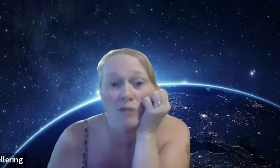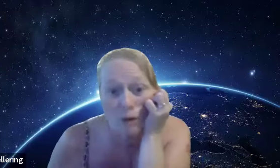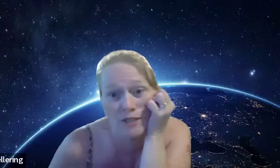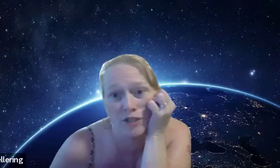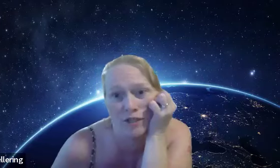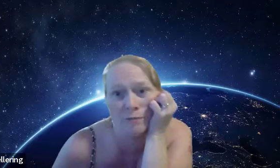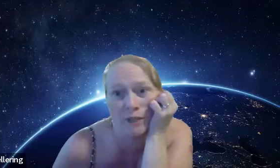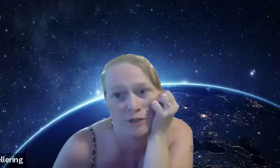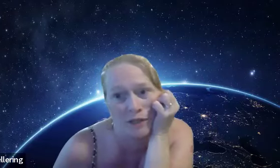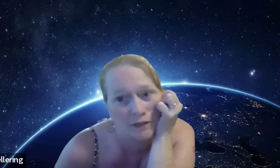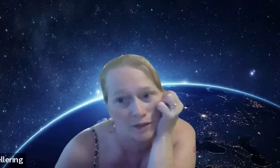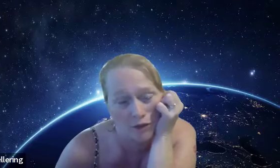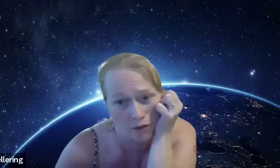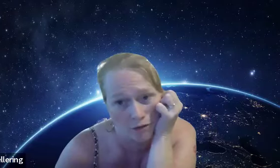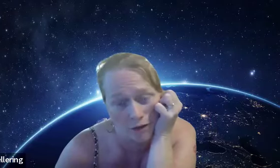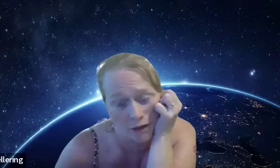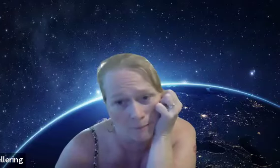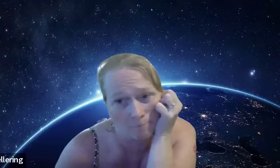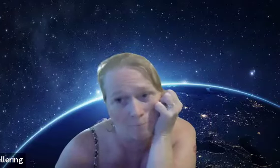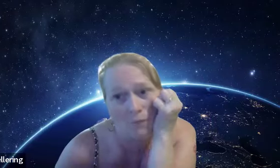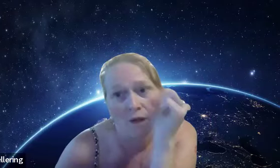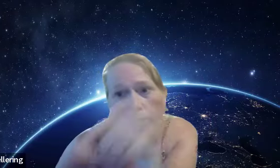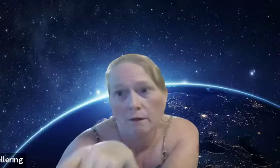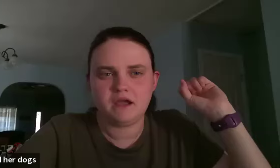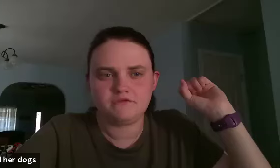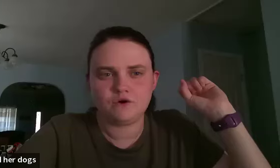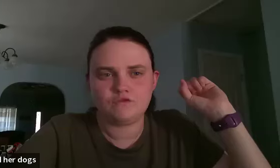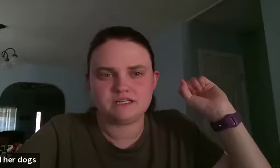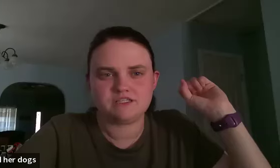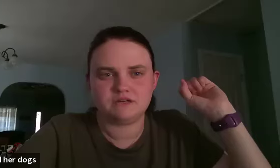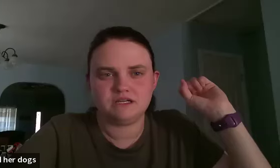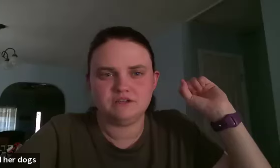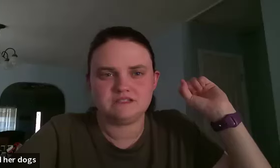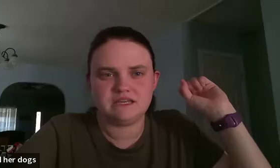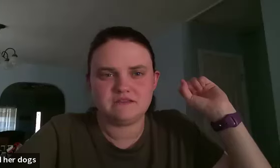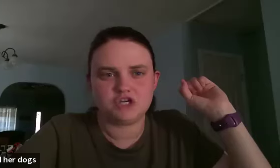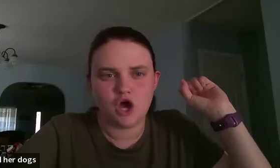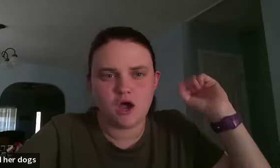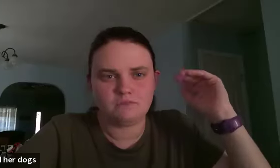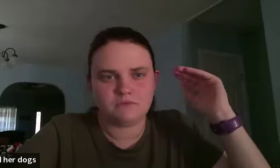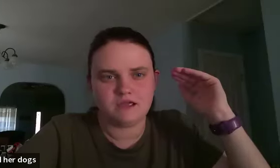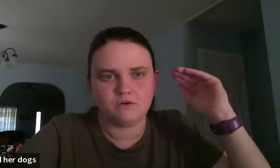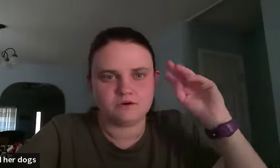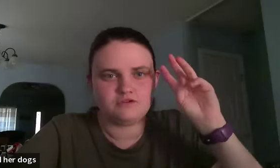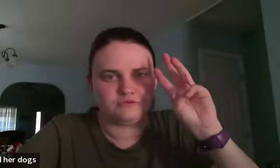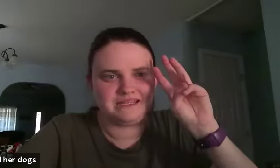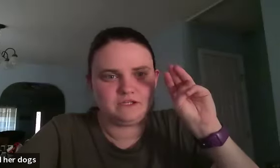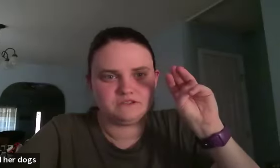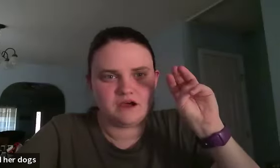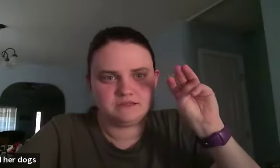don't see Jillian pinned, you can click on her. If you like hover over my screen, you'll see in Mhm. the top right corner three little